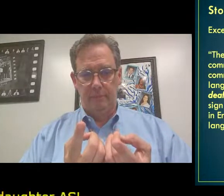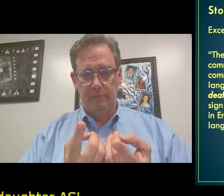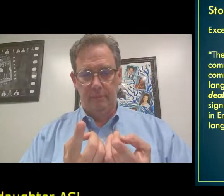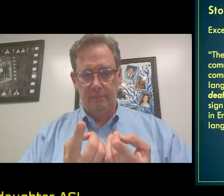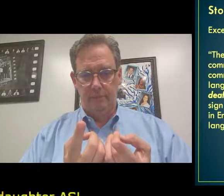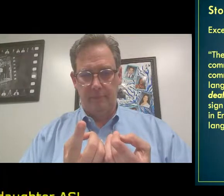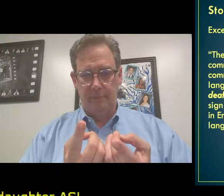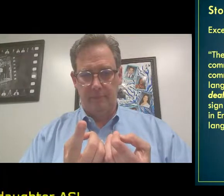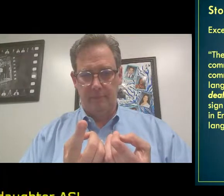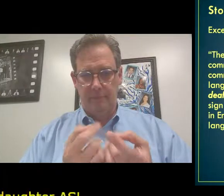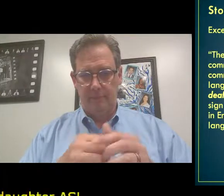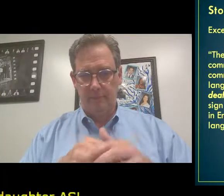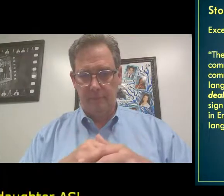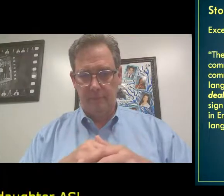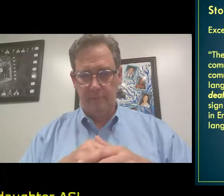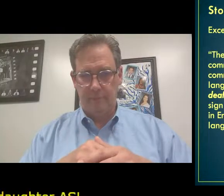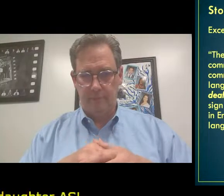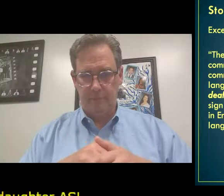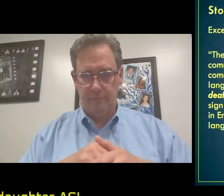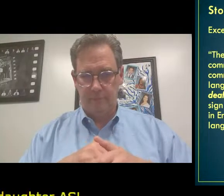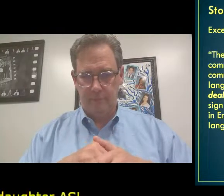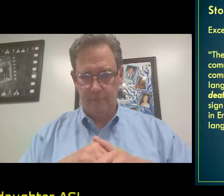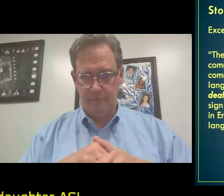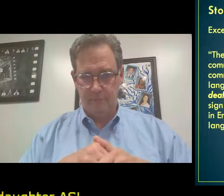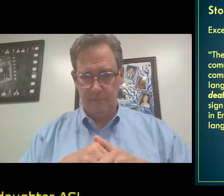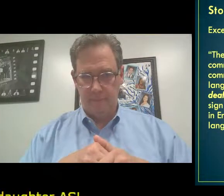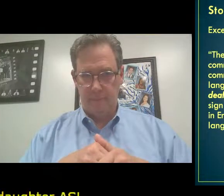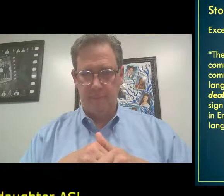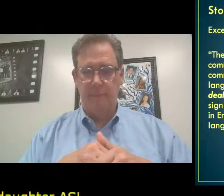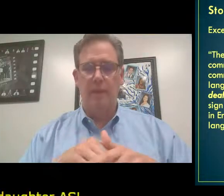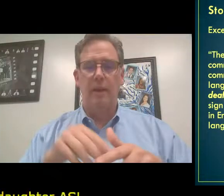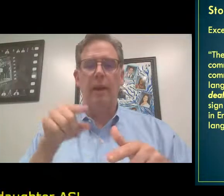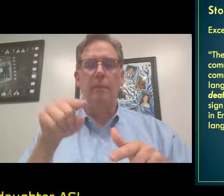This was the response from the district.